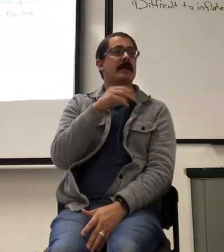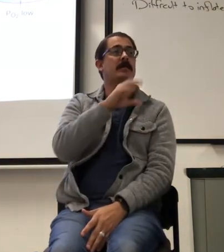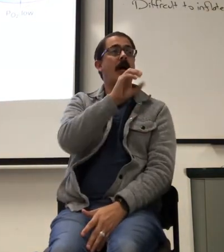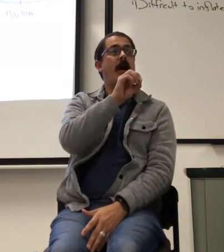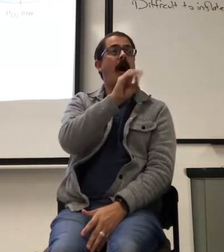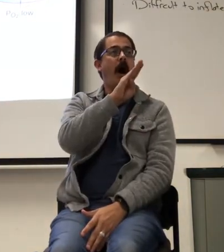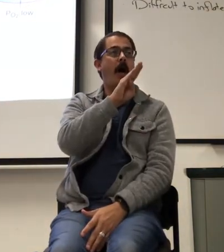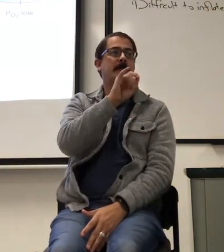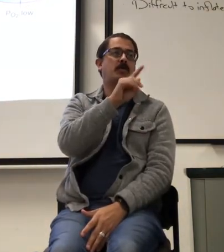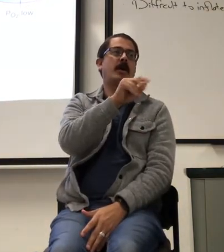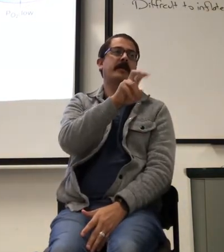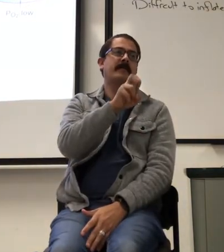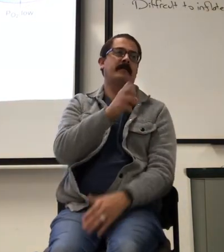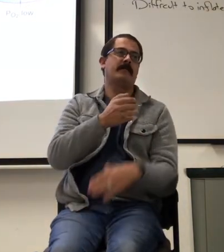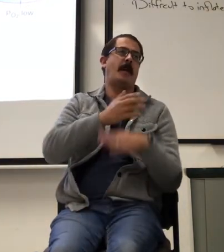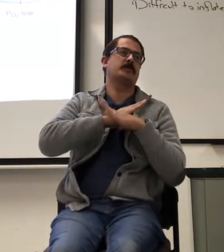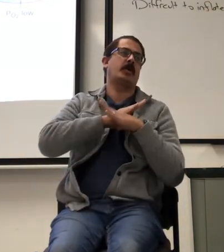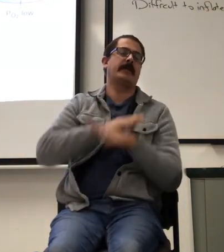disease.